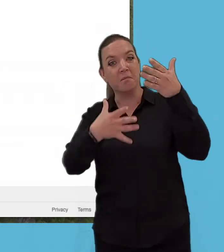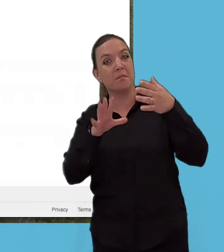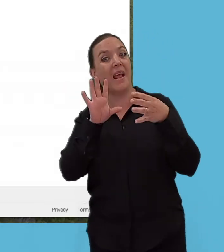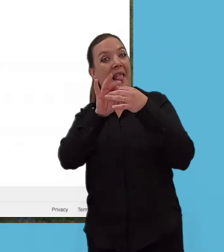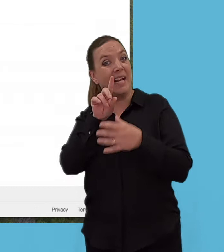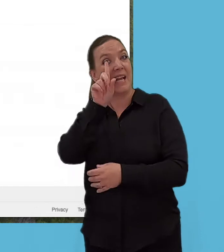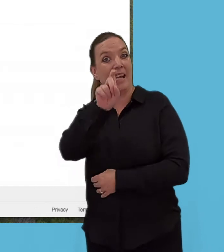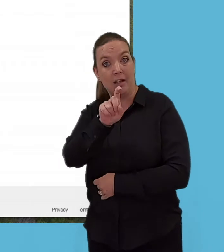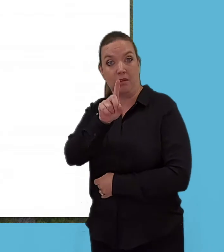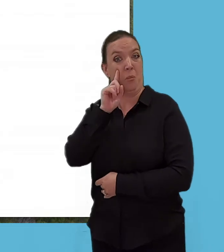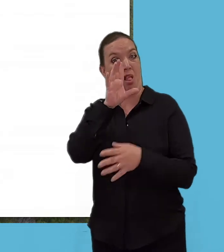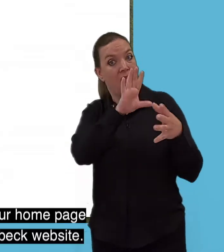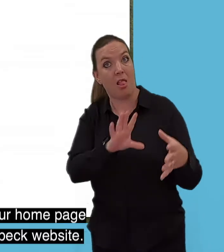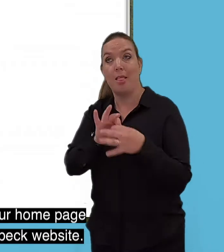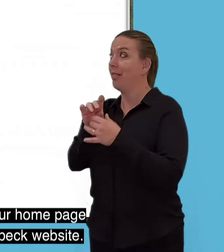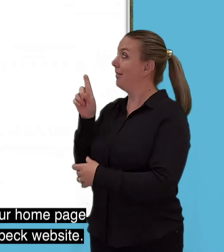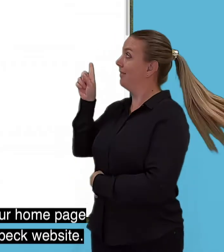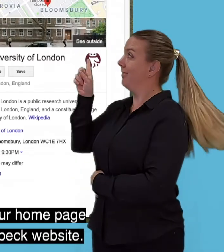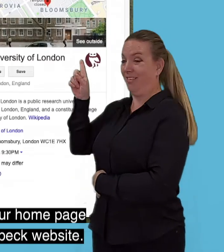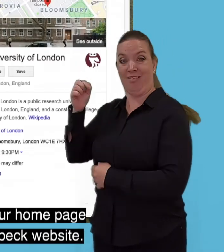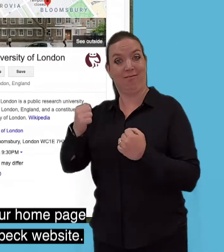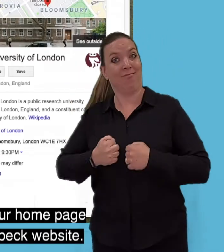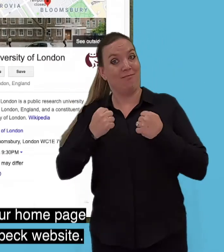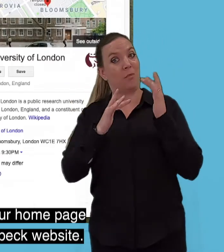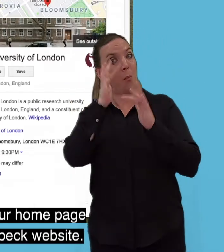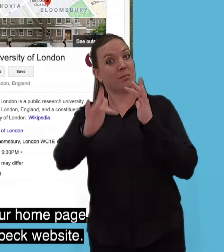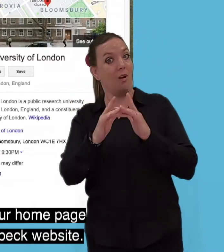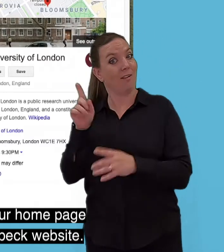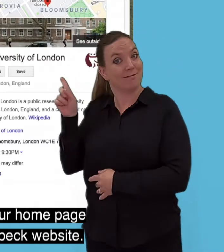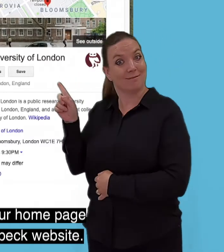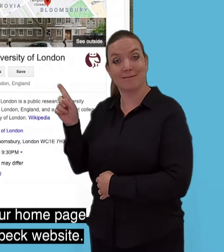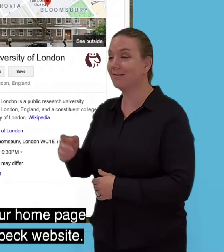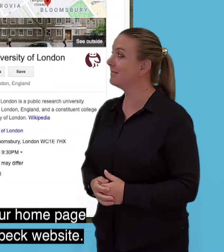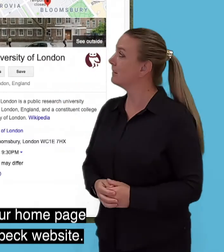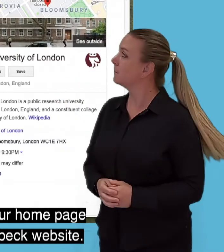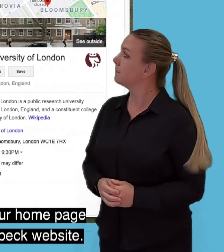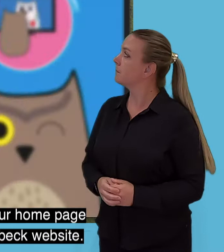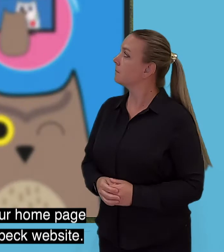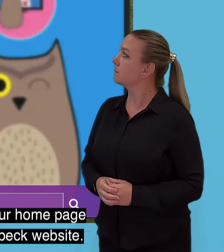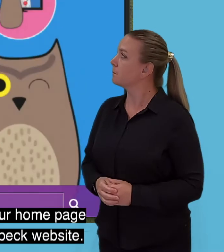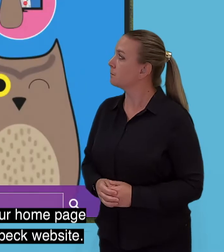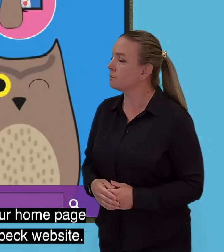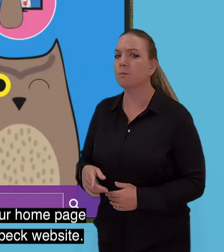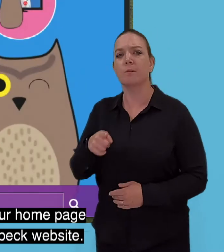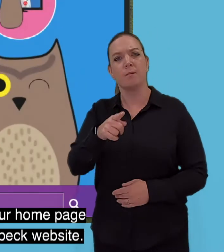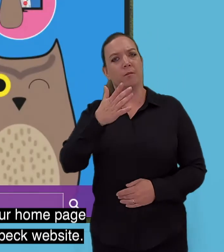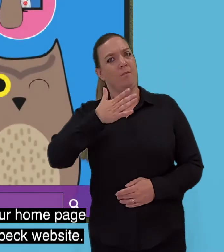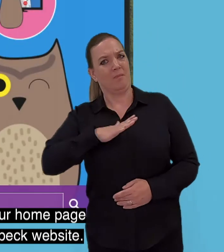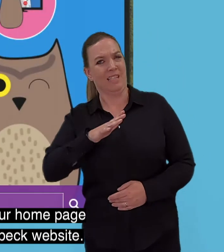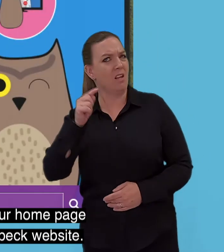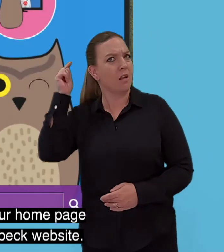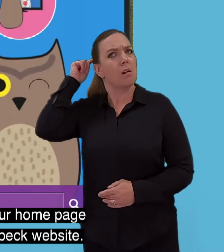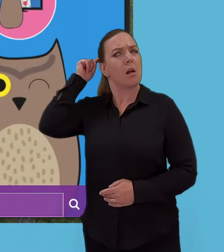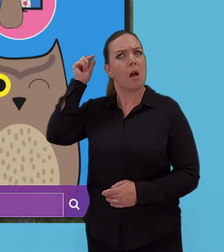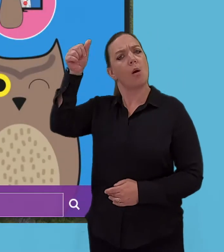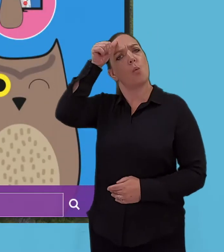so. Then, once you click on the link to our homepage, you'll find yourself on the main